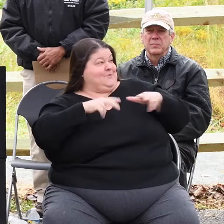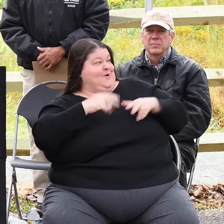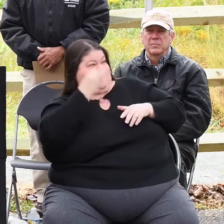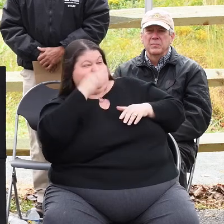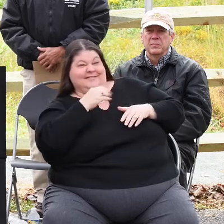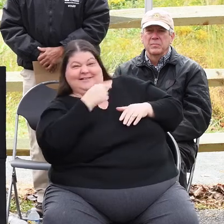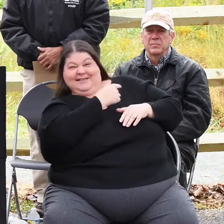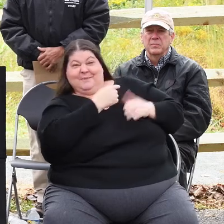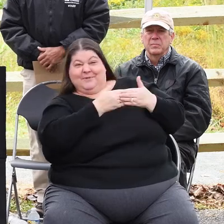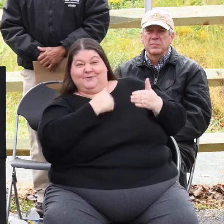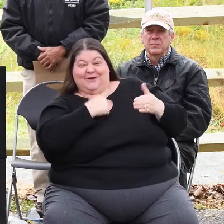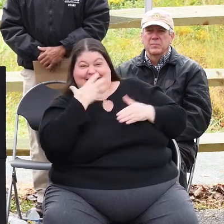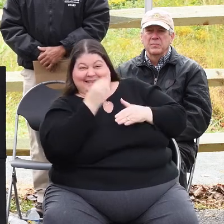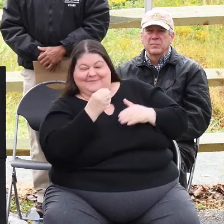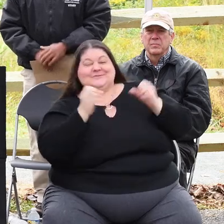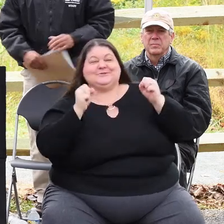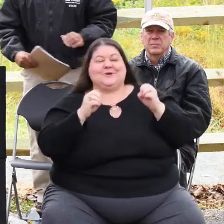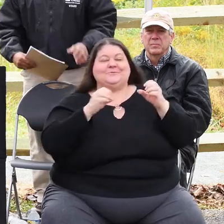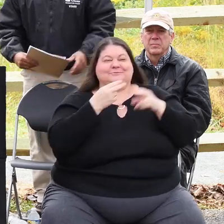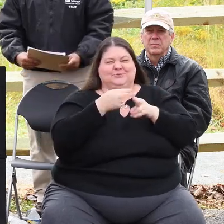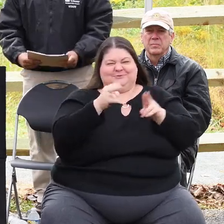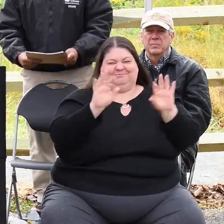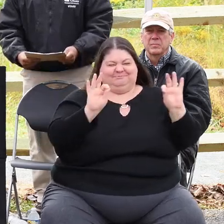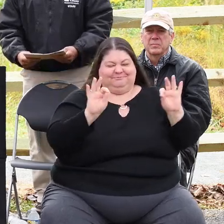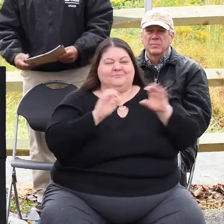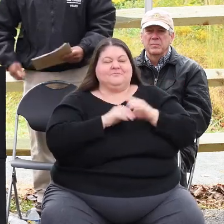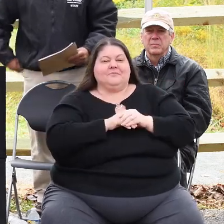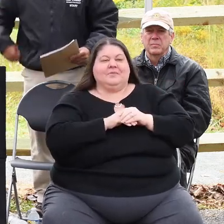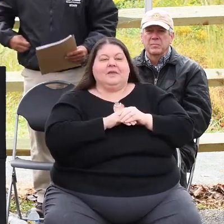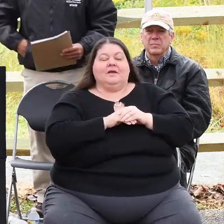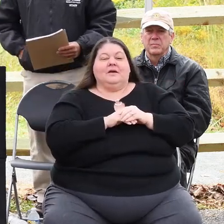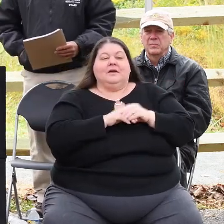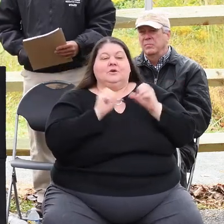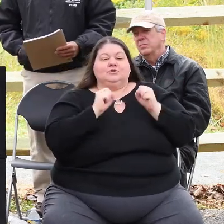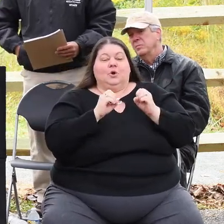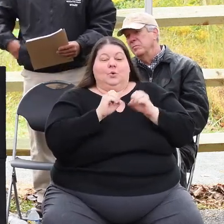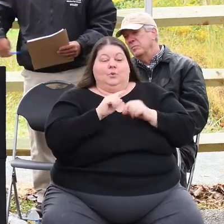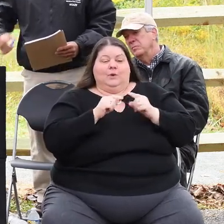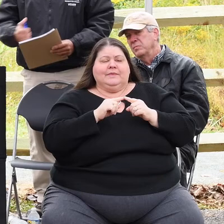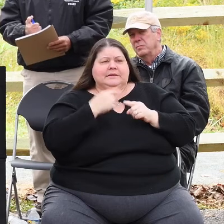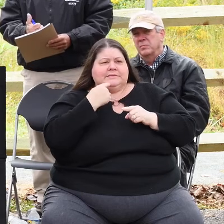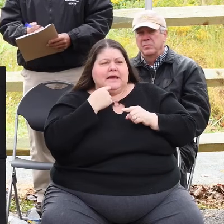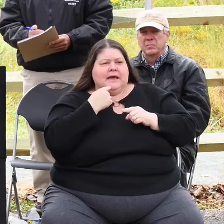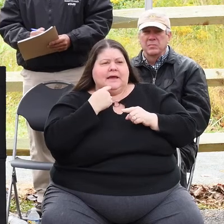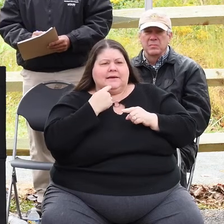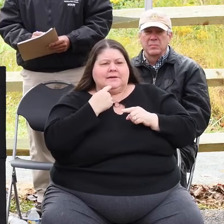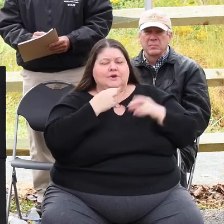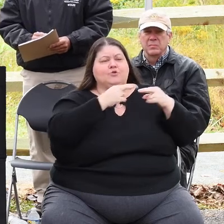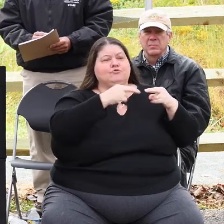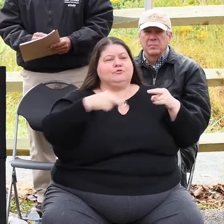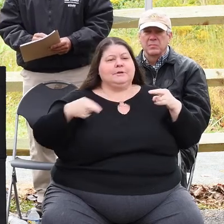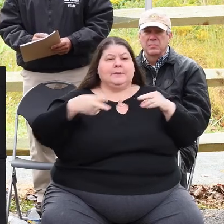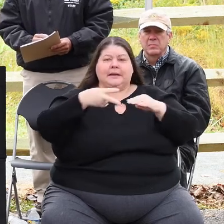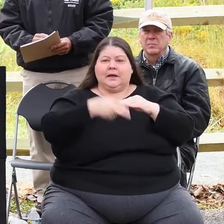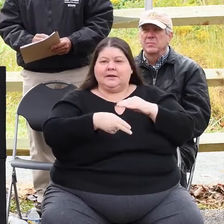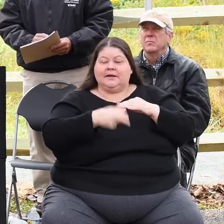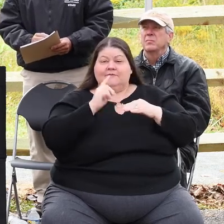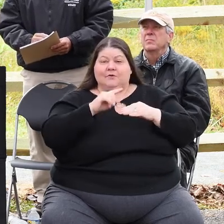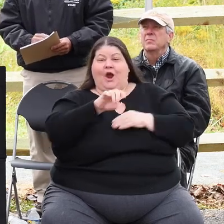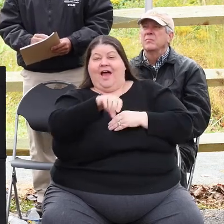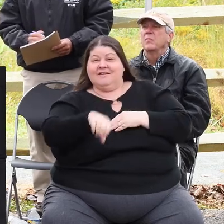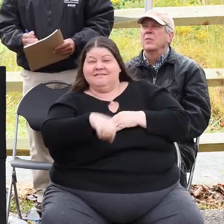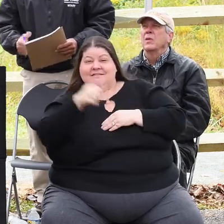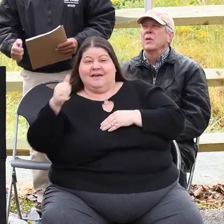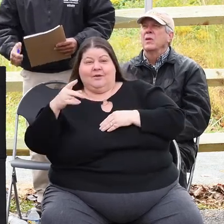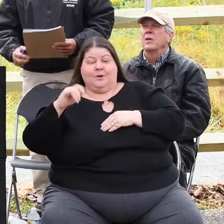before I leave today. So when they said, ribbon cutting for another park opportunity in Howard County, I